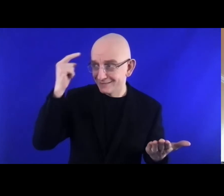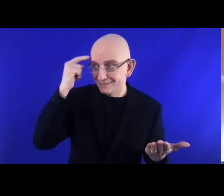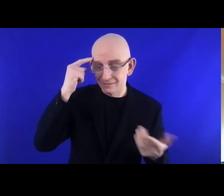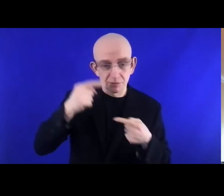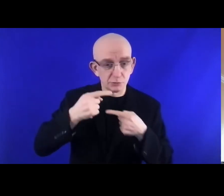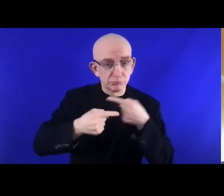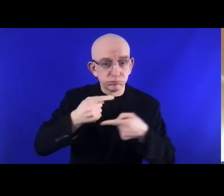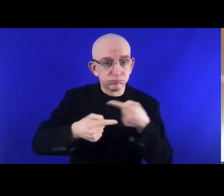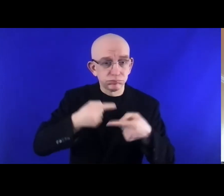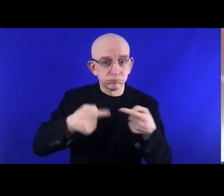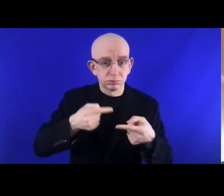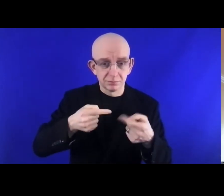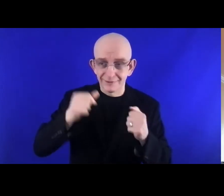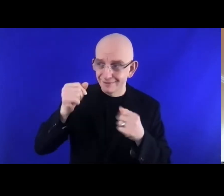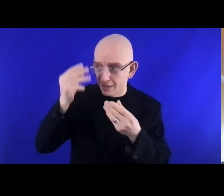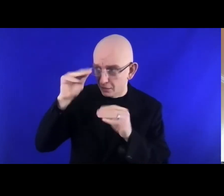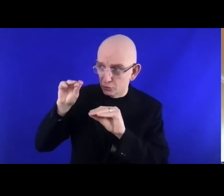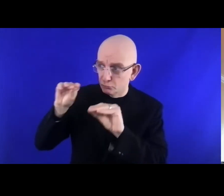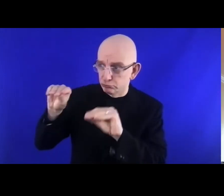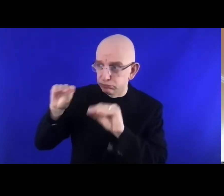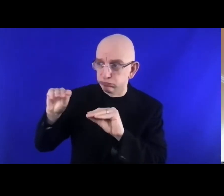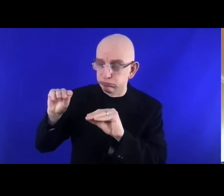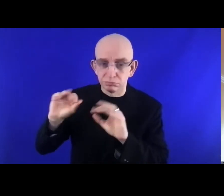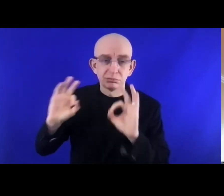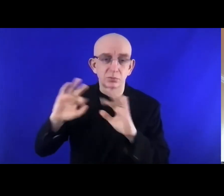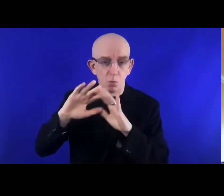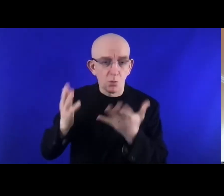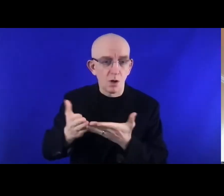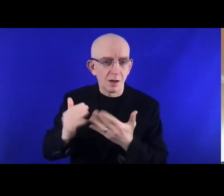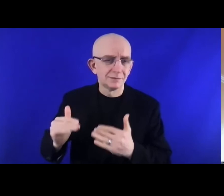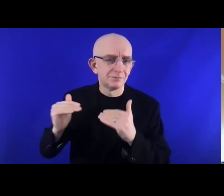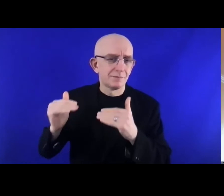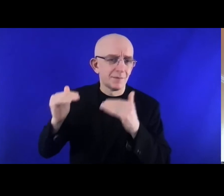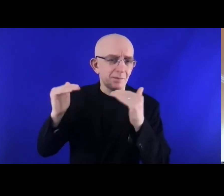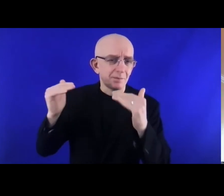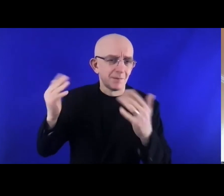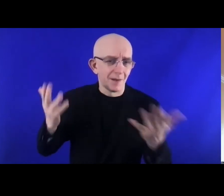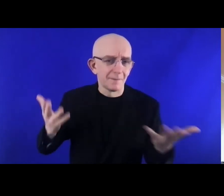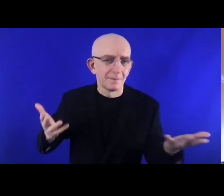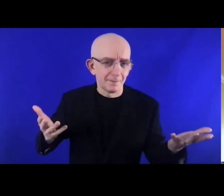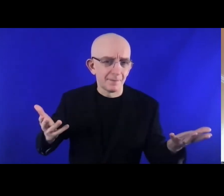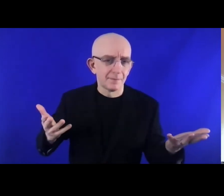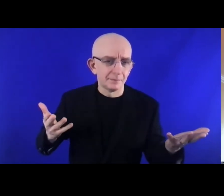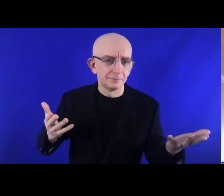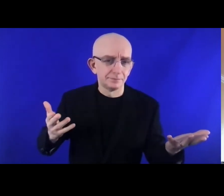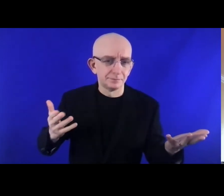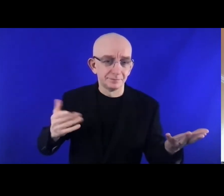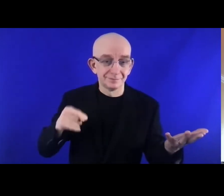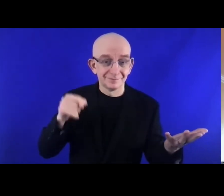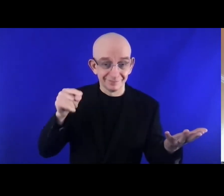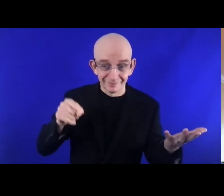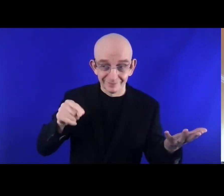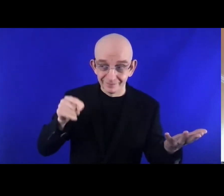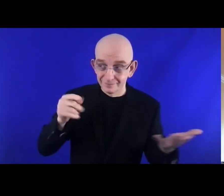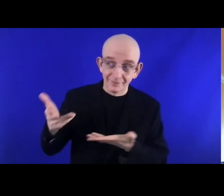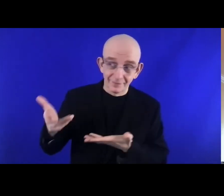can make the life easier for disabled people around the world, and make the life easier and open